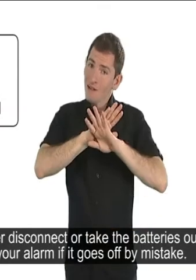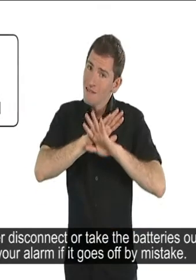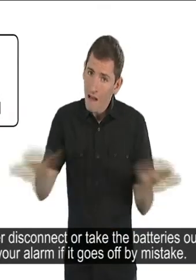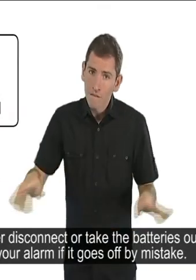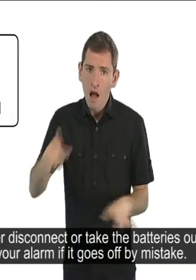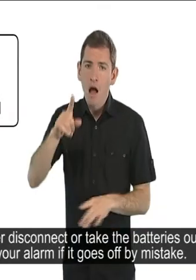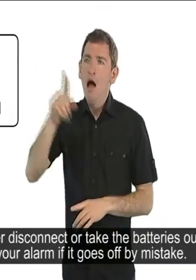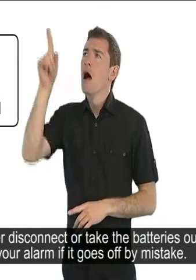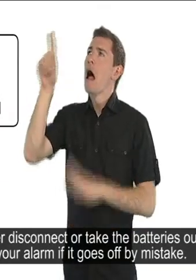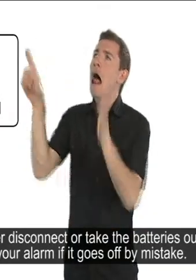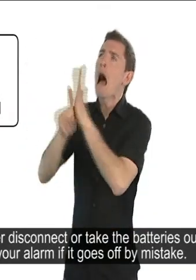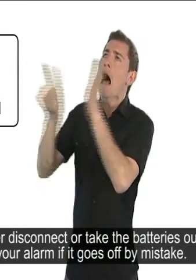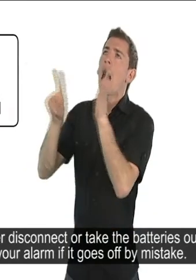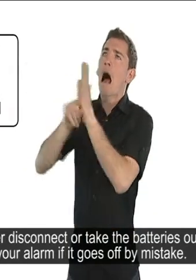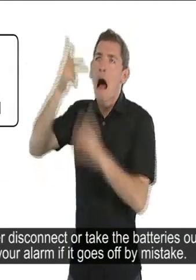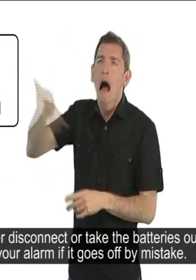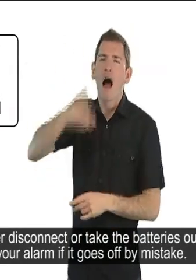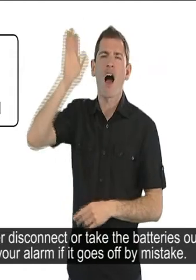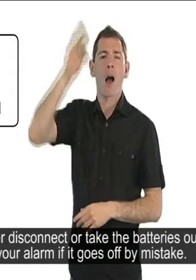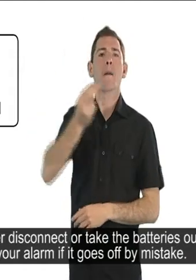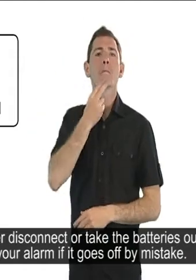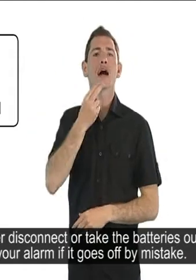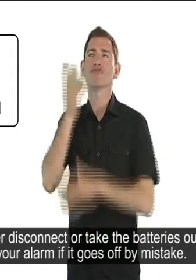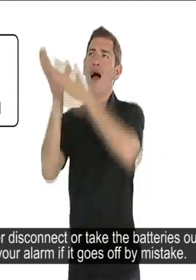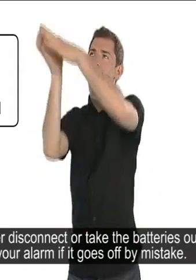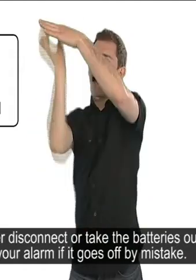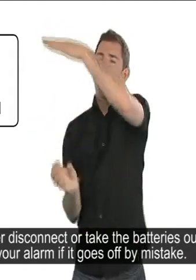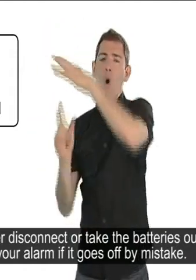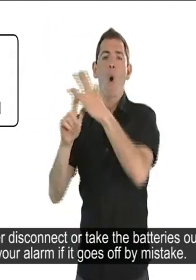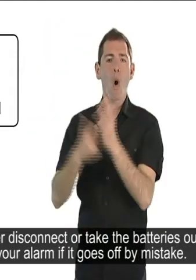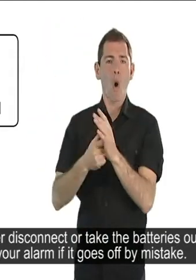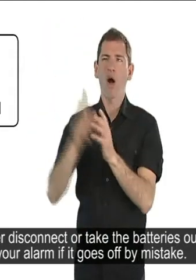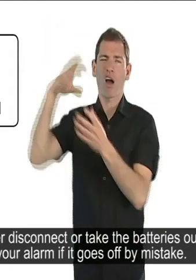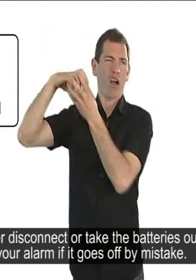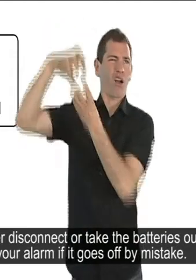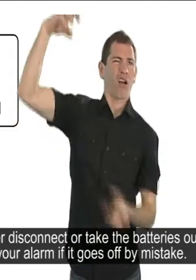Never disconnect or take the batteries out of your alarm if it goes off by mistake.